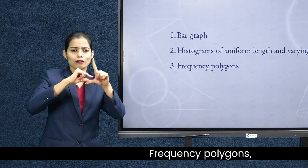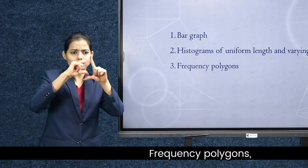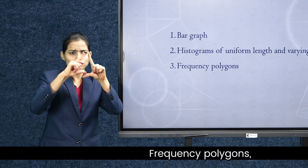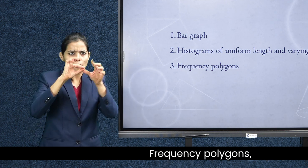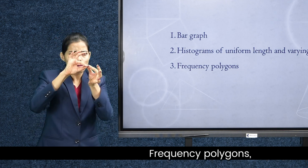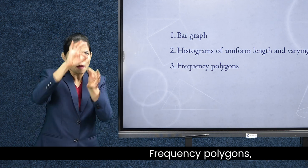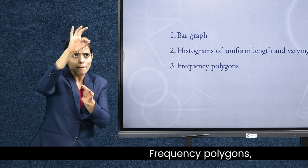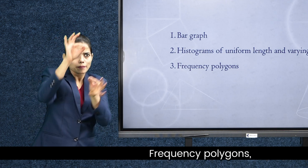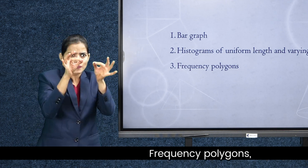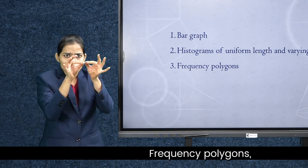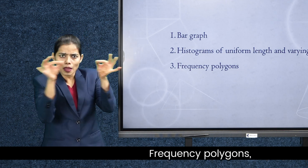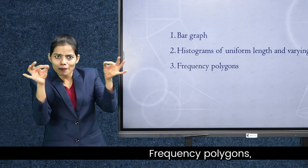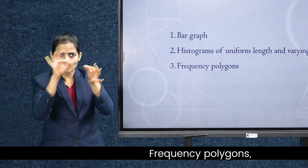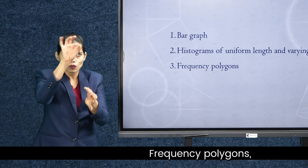frequency polygons,